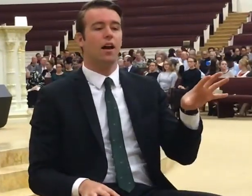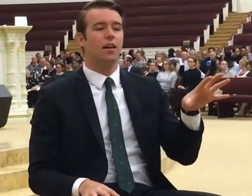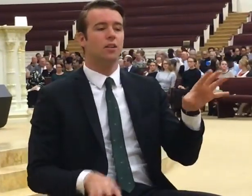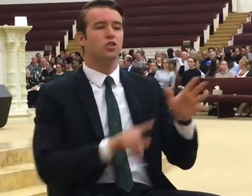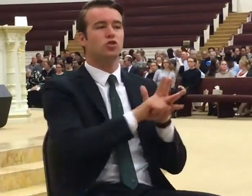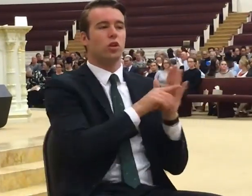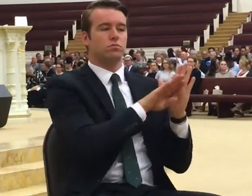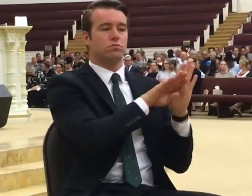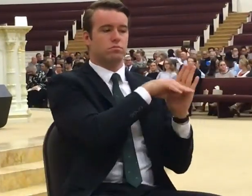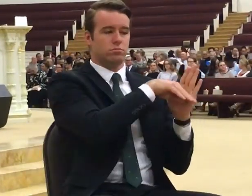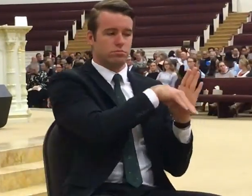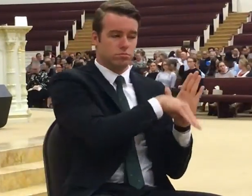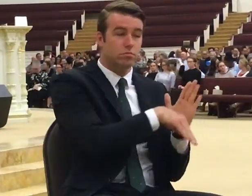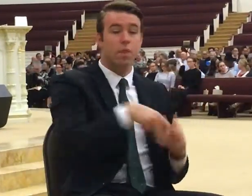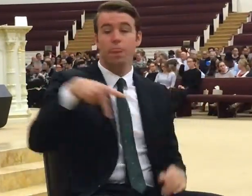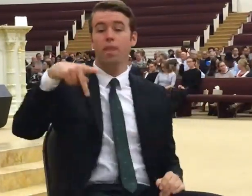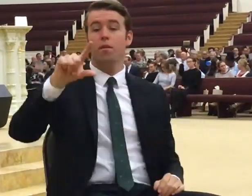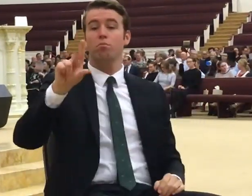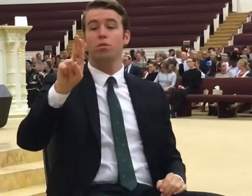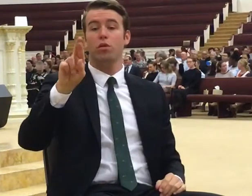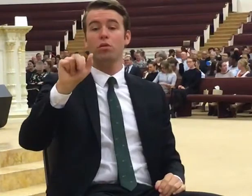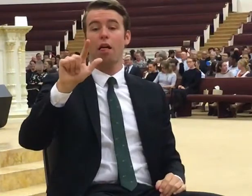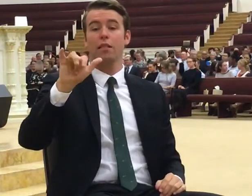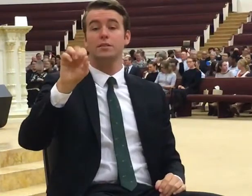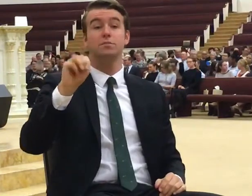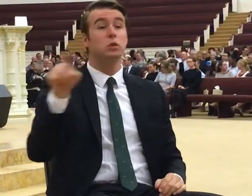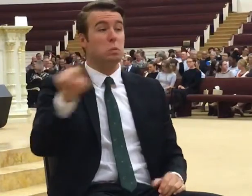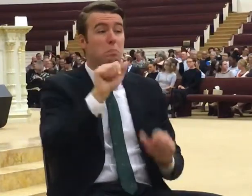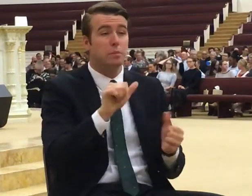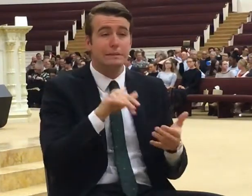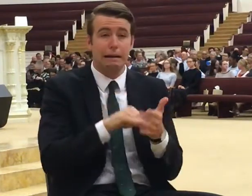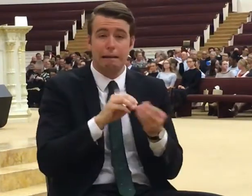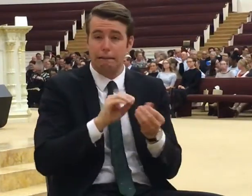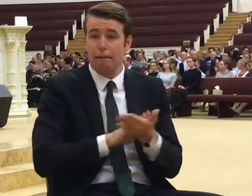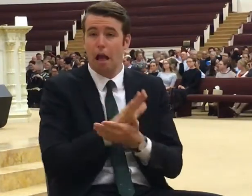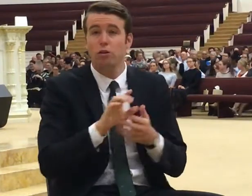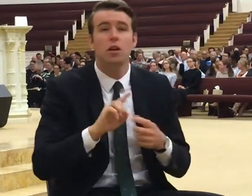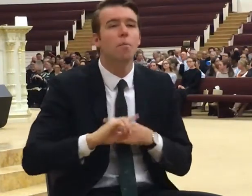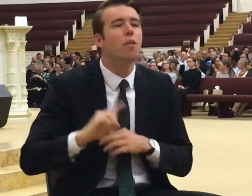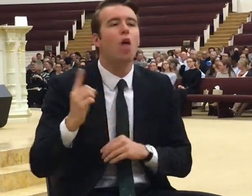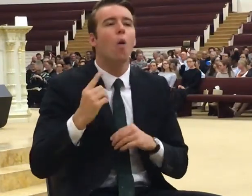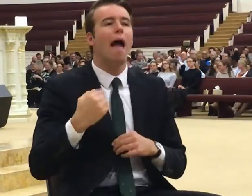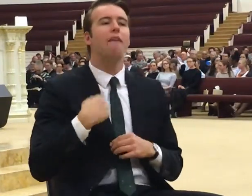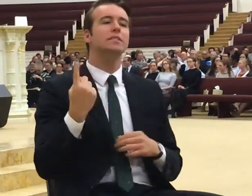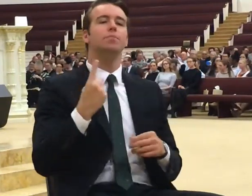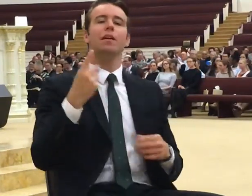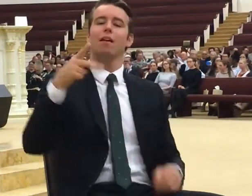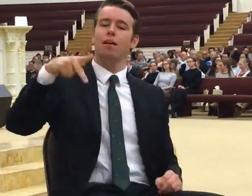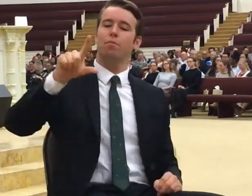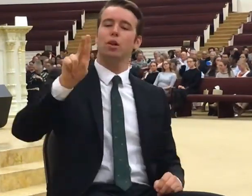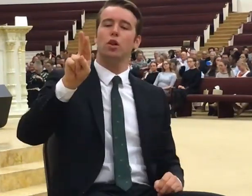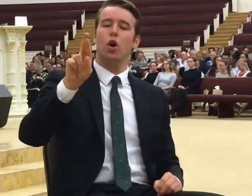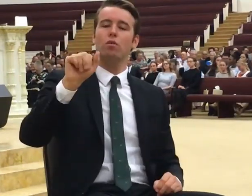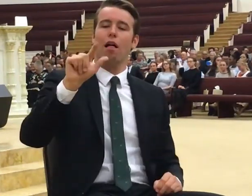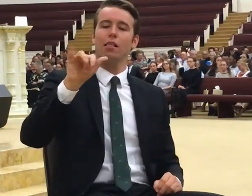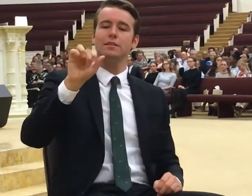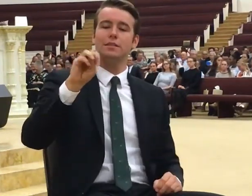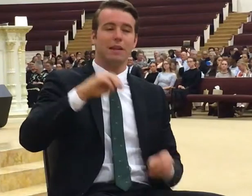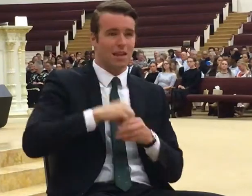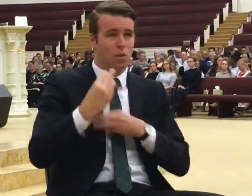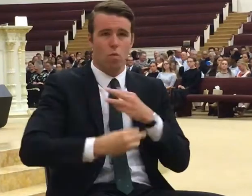Pluralism, maybe you studied it in your college class, but there's always been a sense of pluralism in every part of the